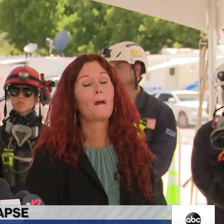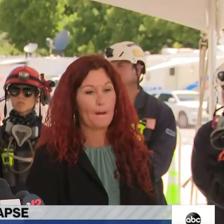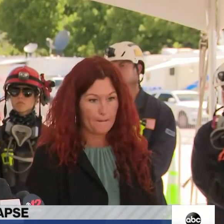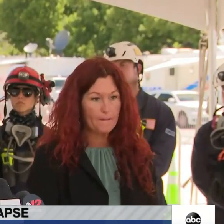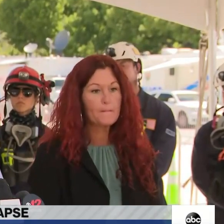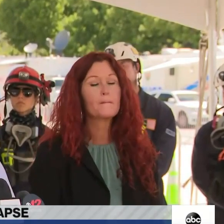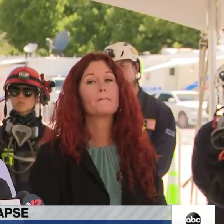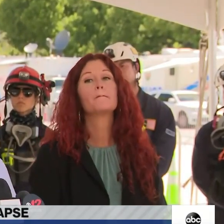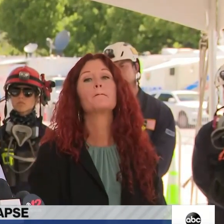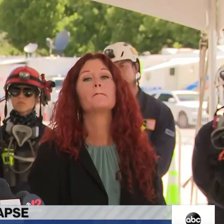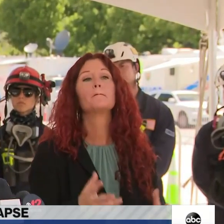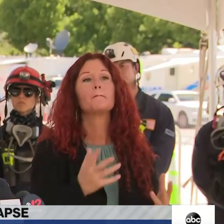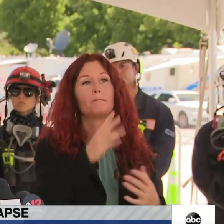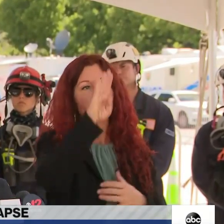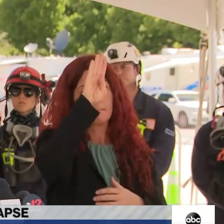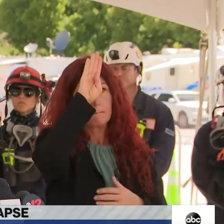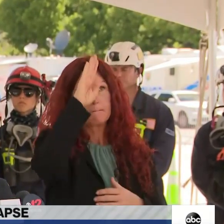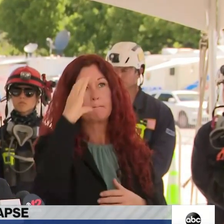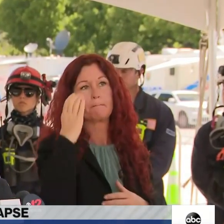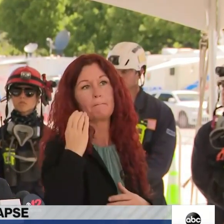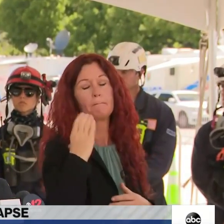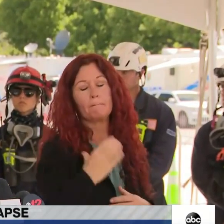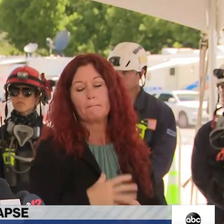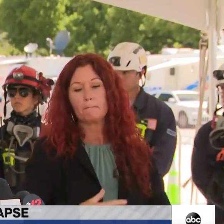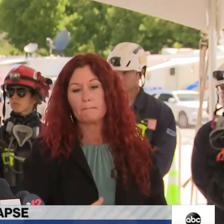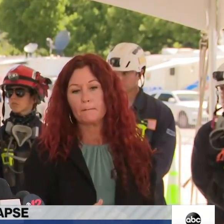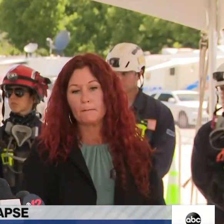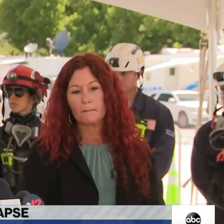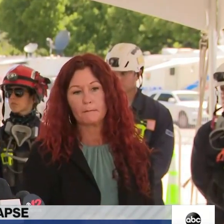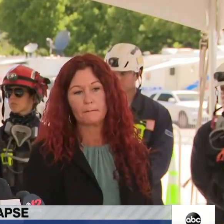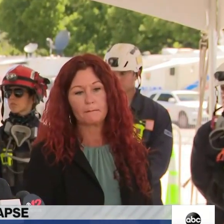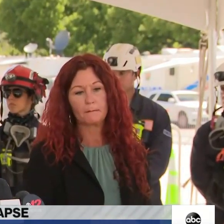Thank you, Mr. Mayor. Miami-Dade Fire Rescue Chief Alan Kaminsky.